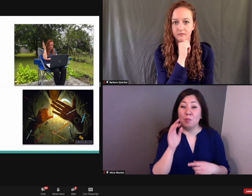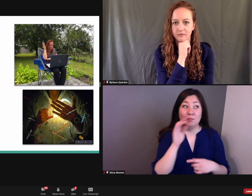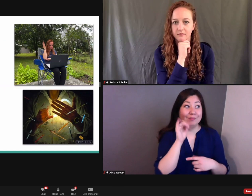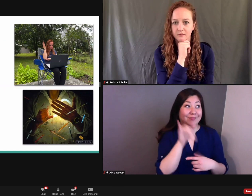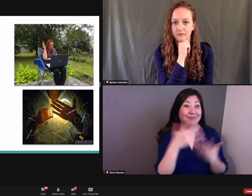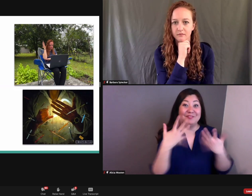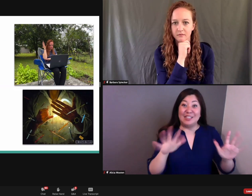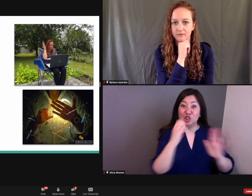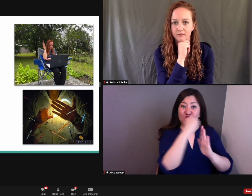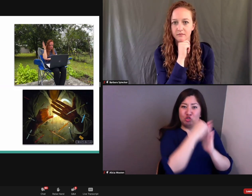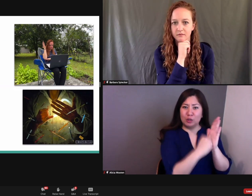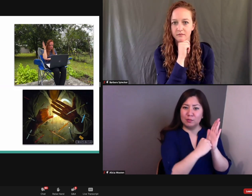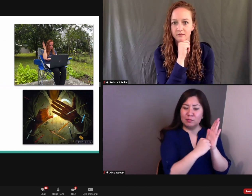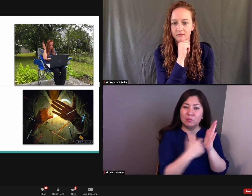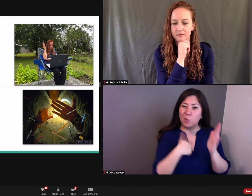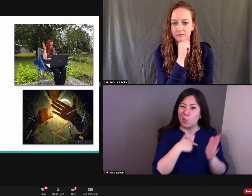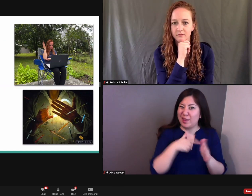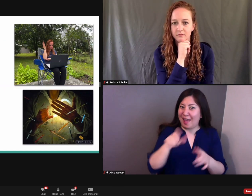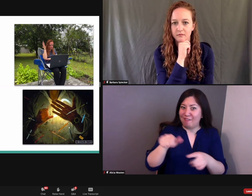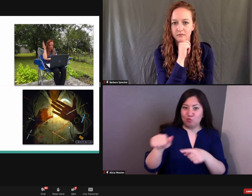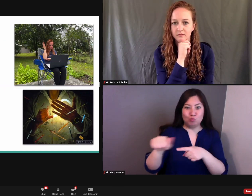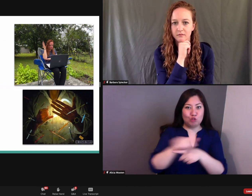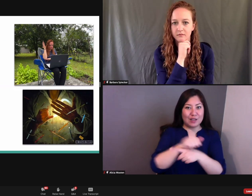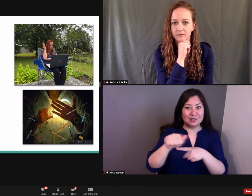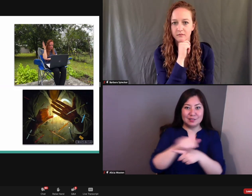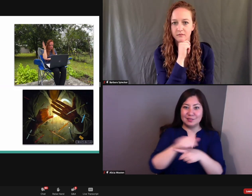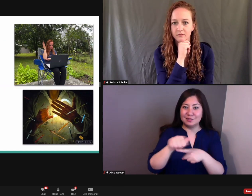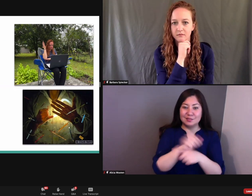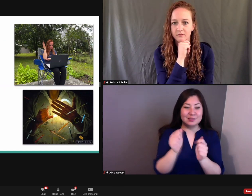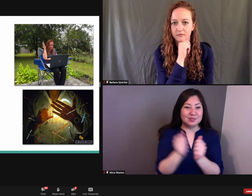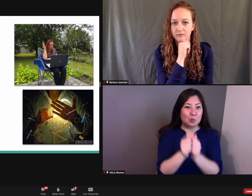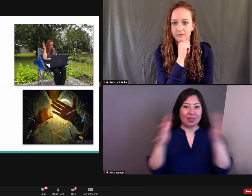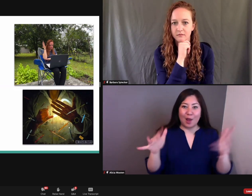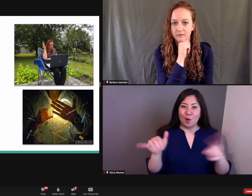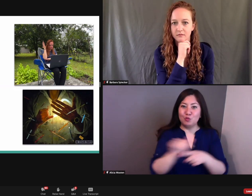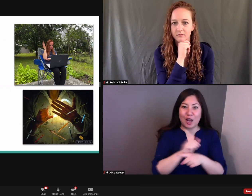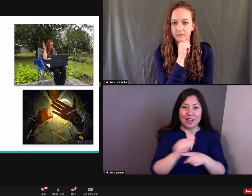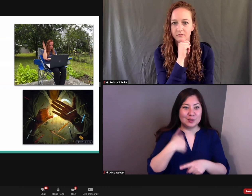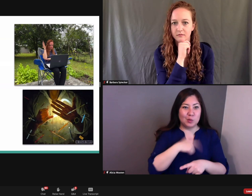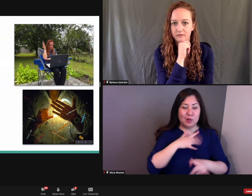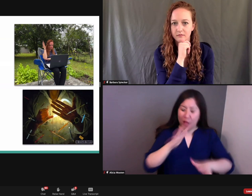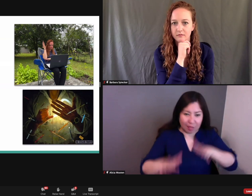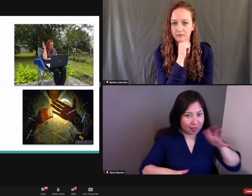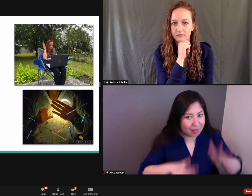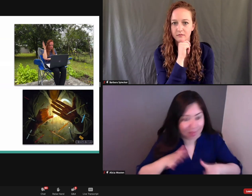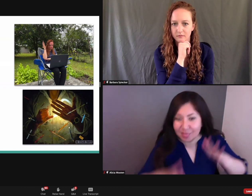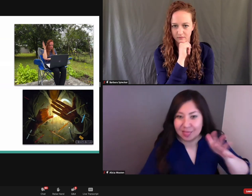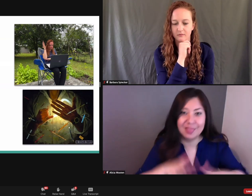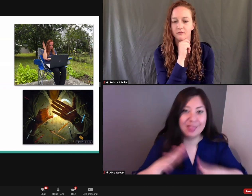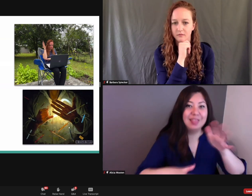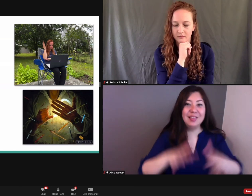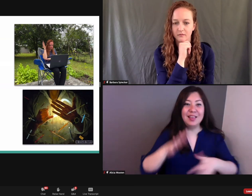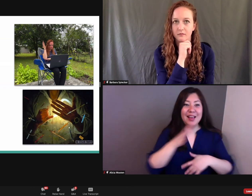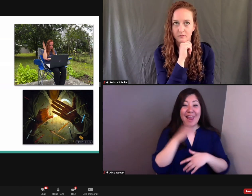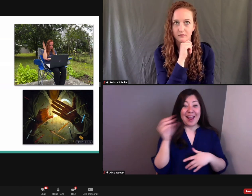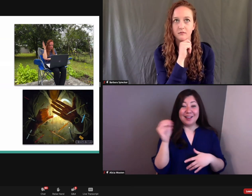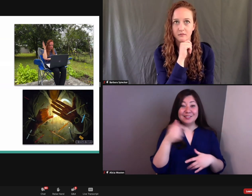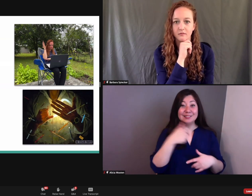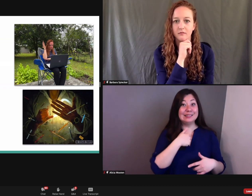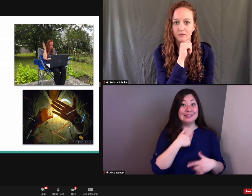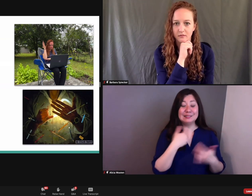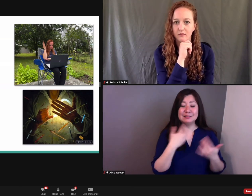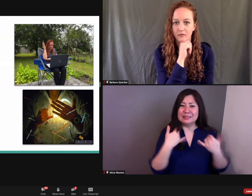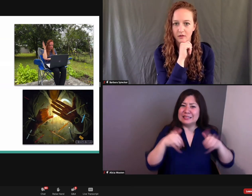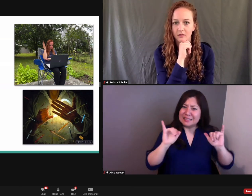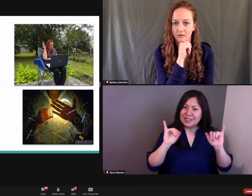translate that into ASL. And then the English script can become captions. And if people want to write a script for us or send us a